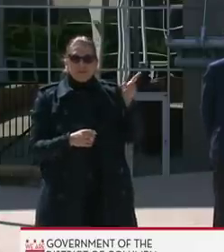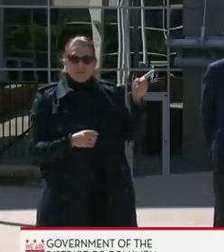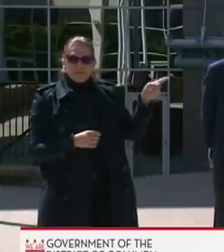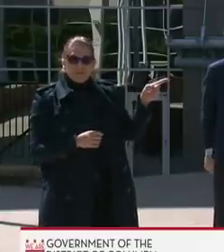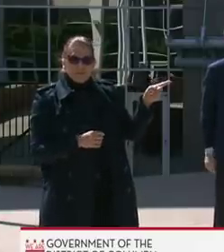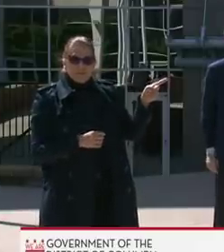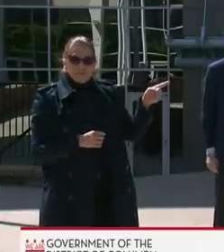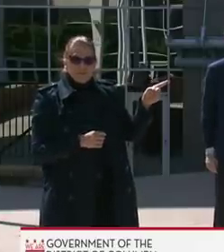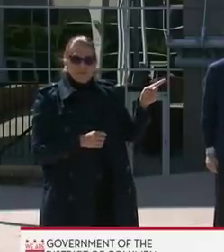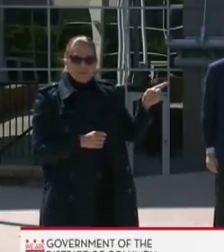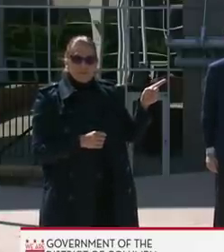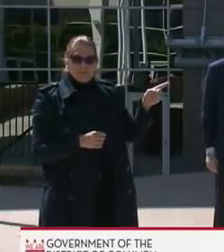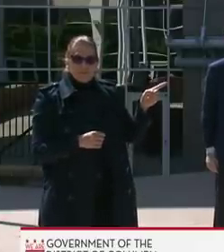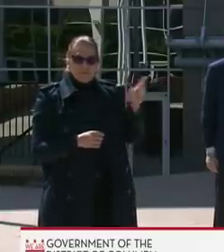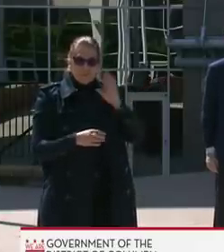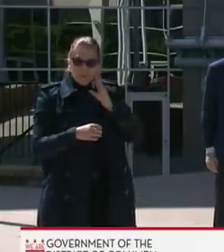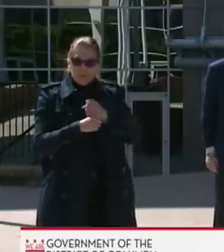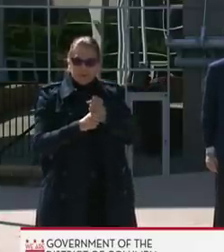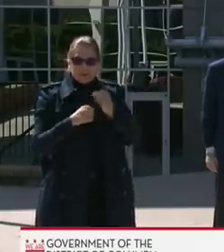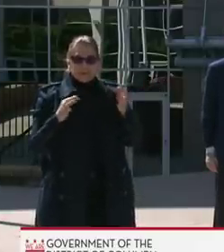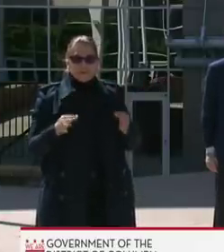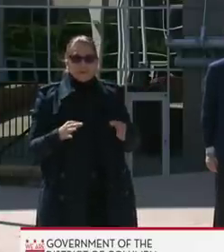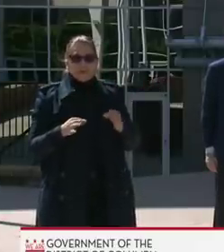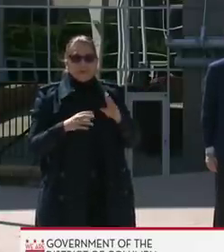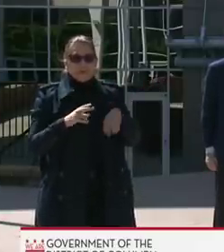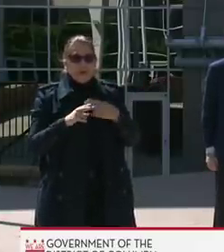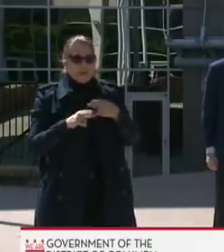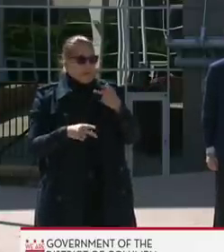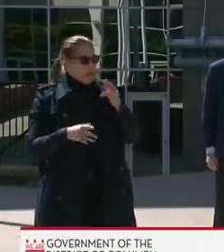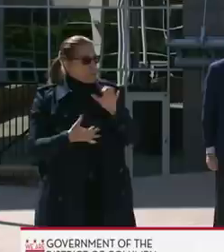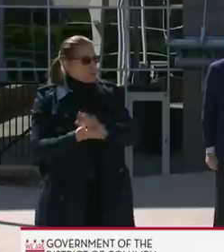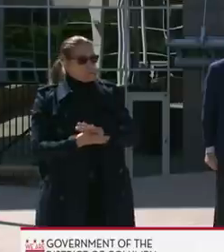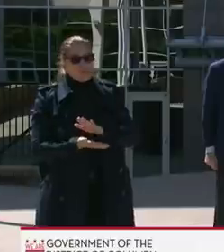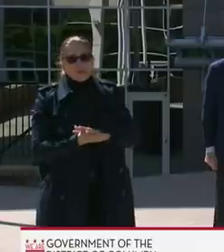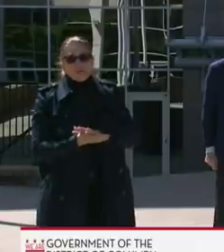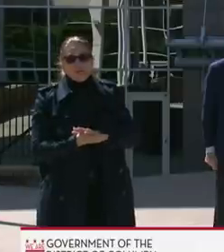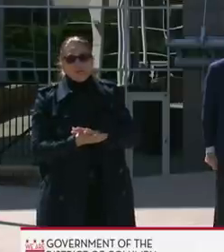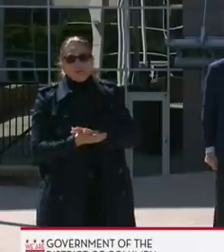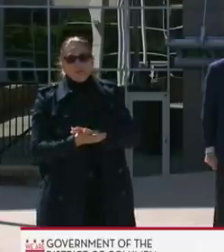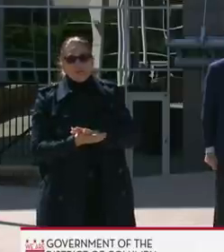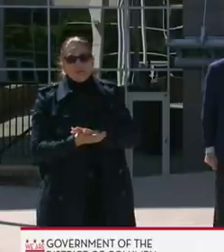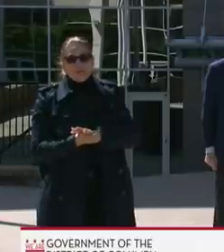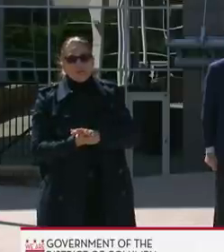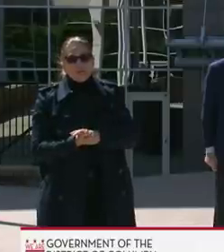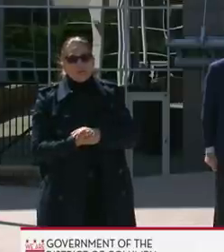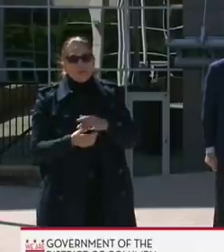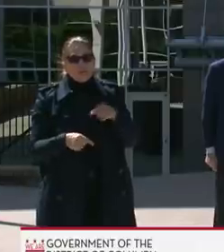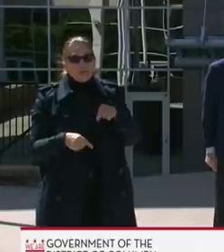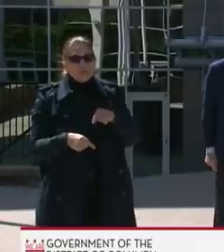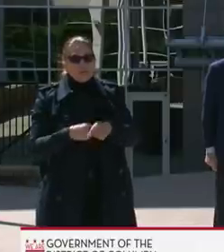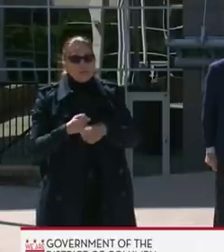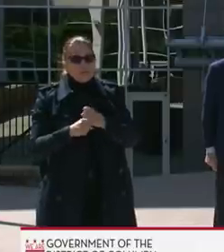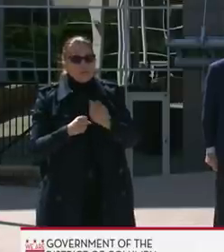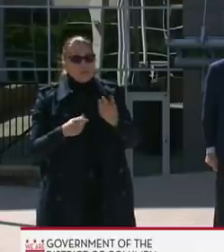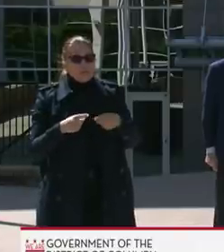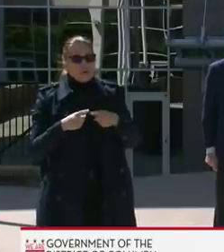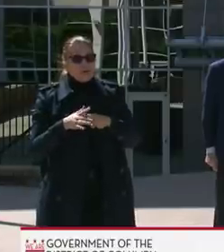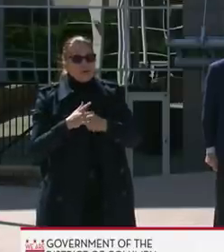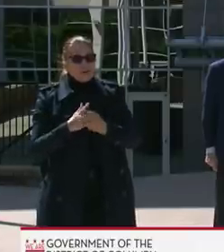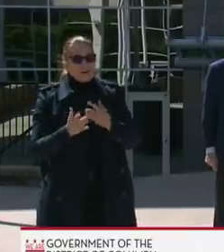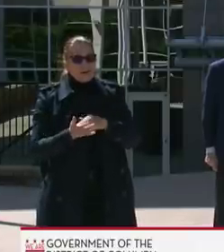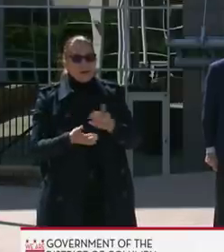decision on public schools and whether when or if the public school year will resume? On Friday, when you gave